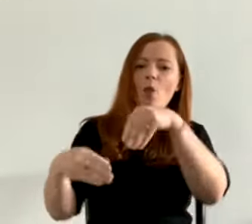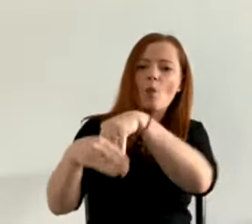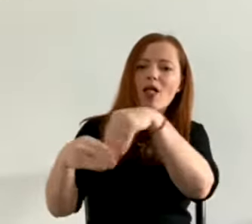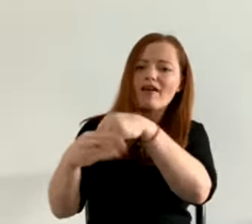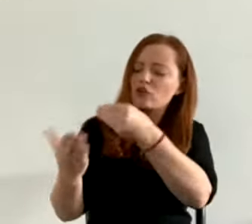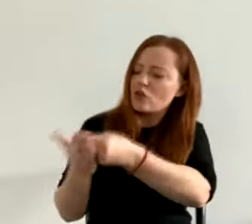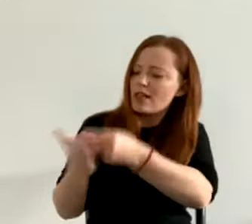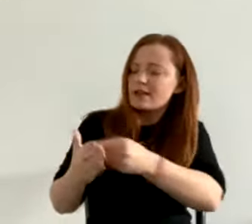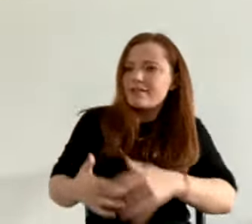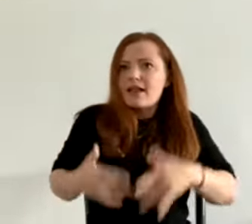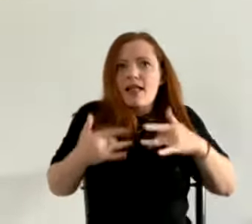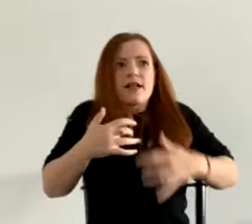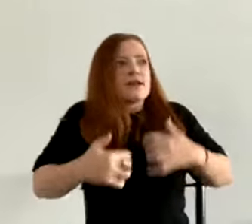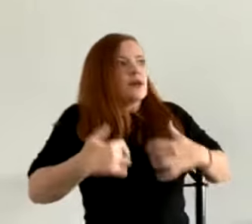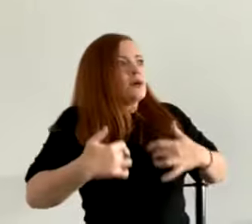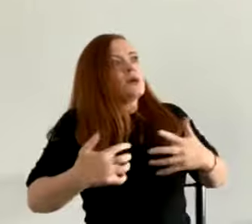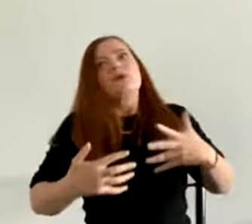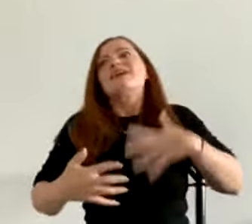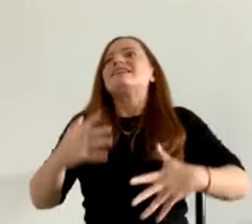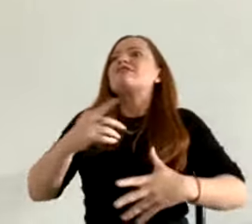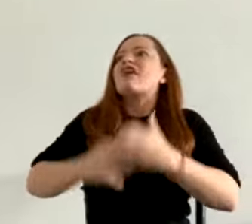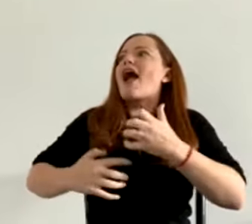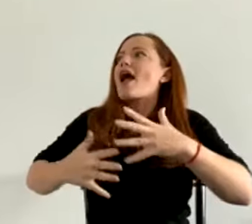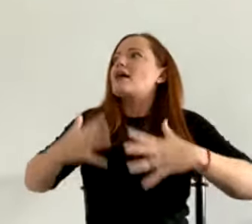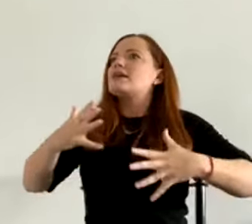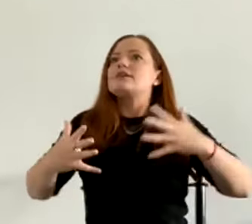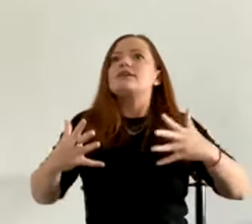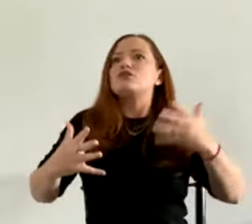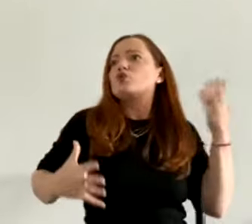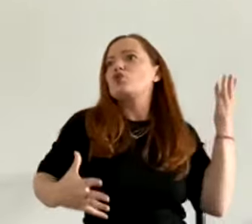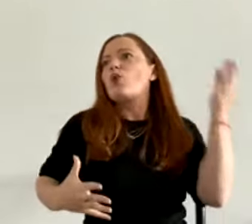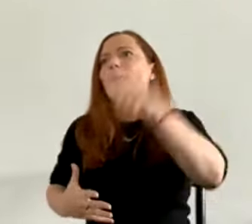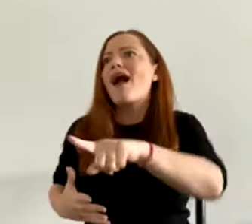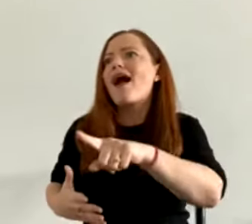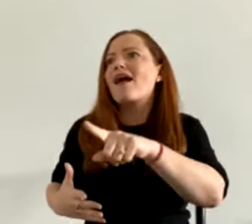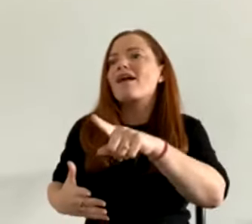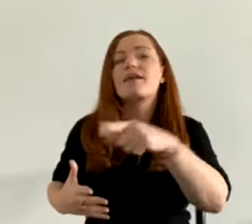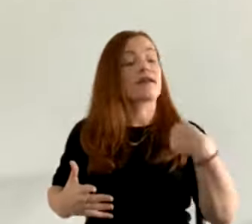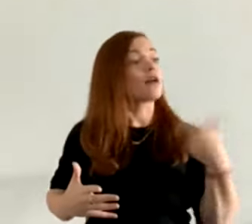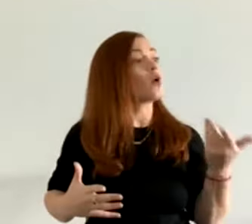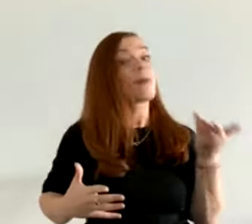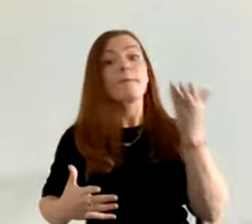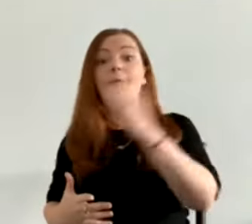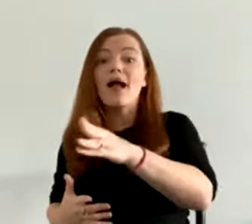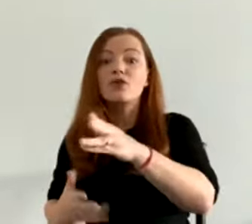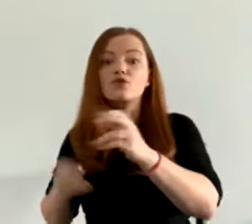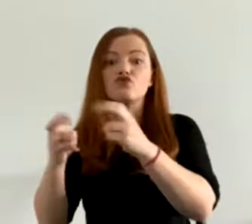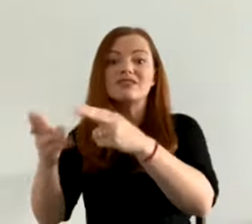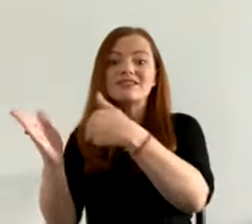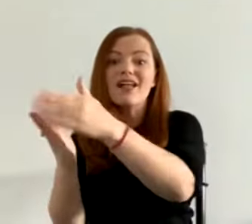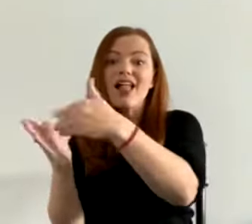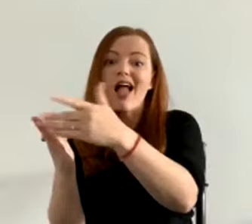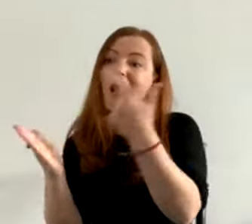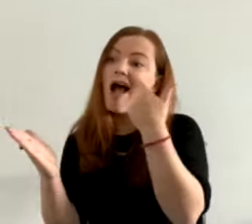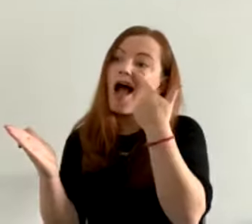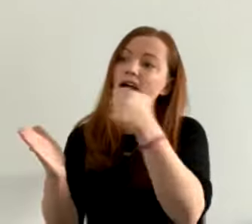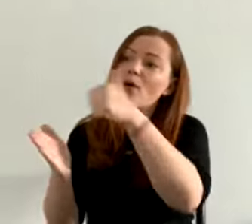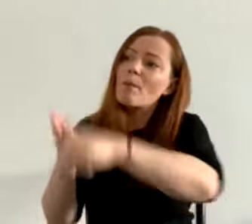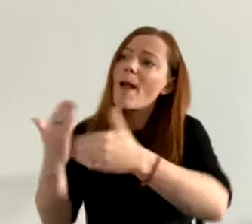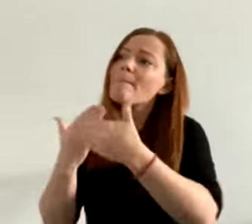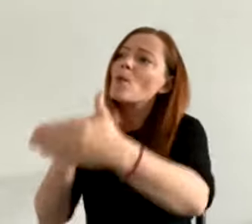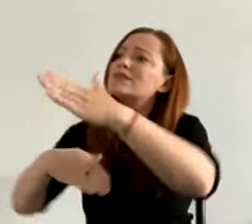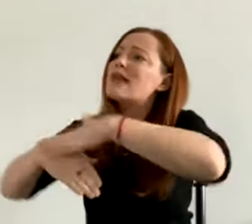was ferocious. I need to find a breath to go again. I went back to the street vendor to see if I could buy more hours in that